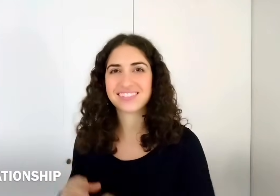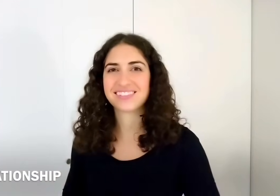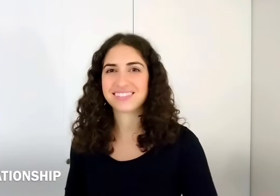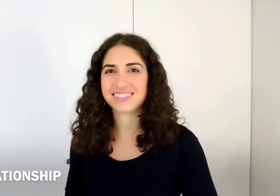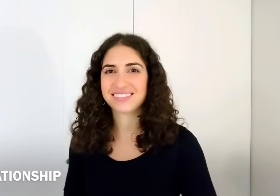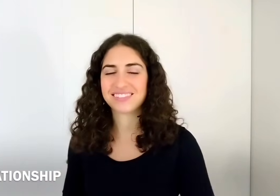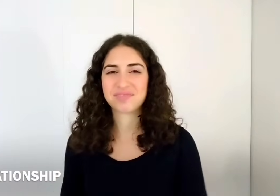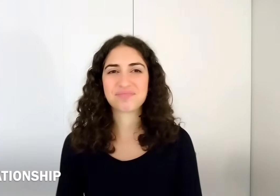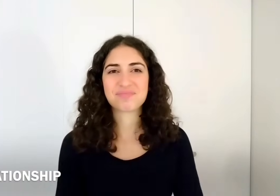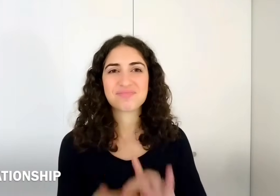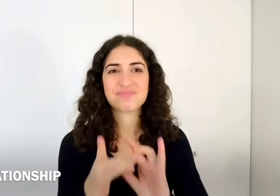Relationship,